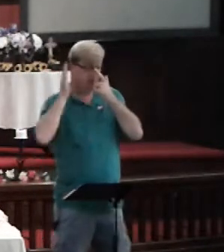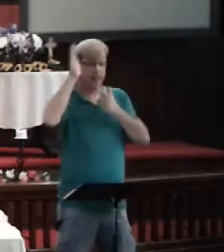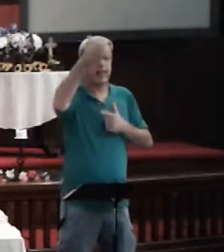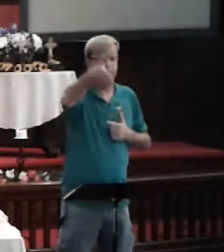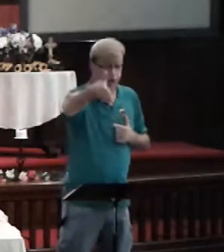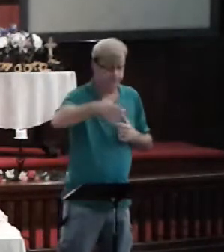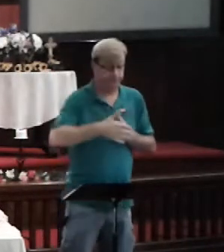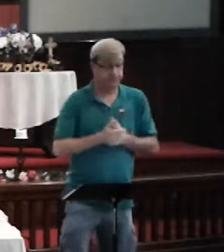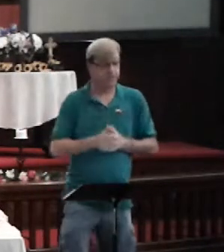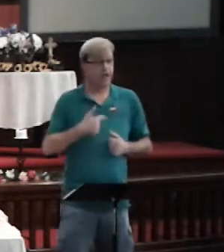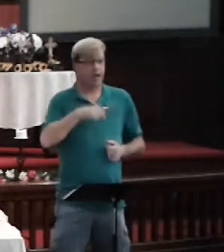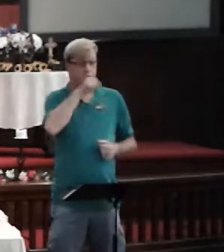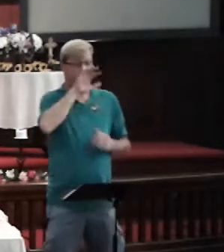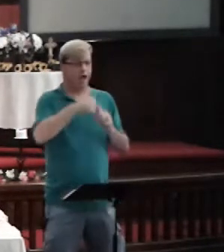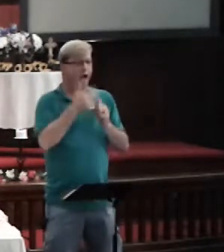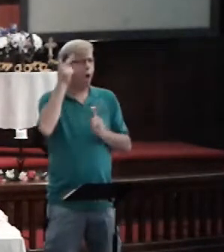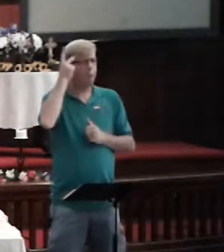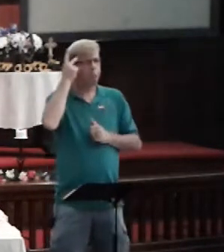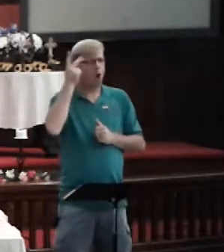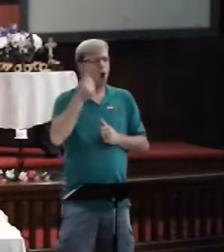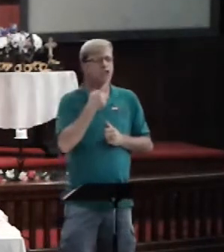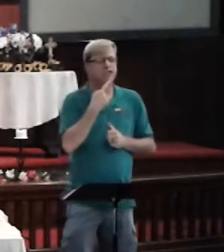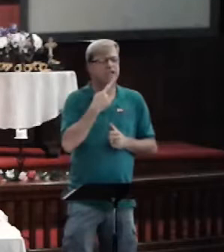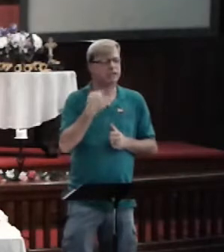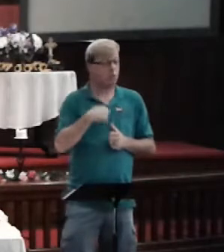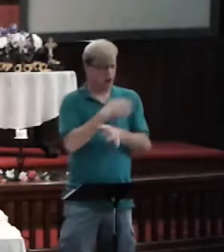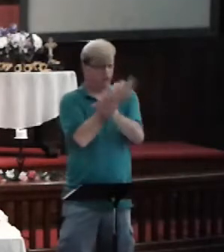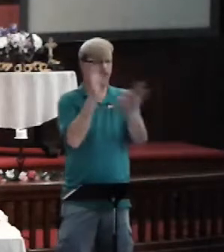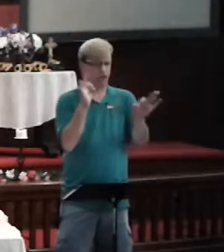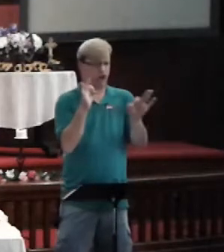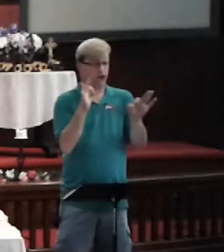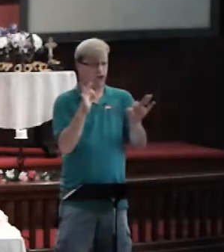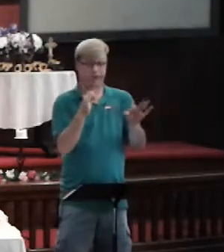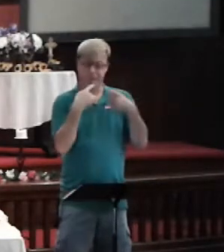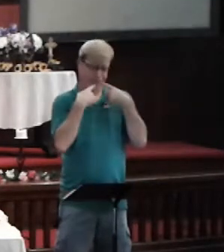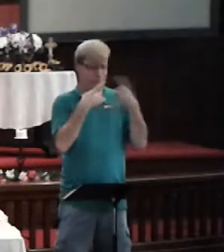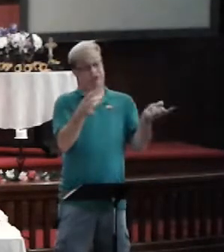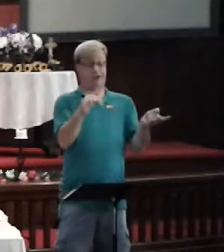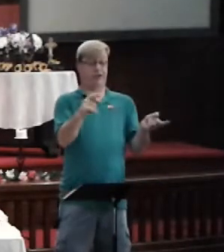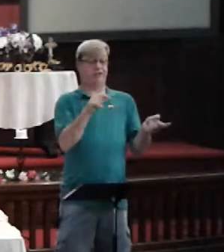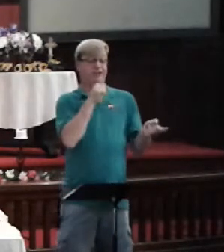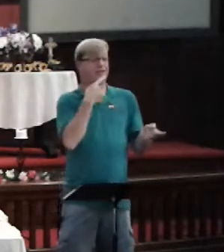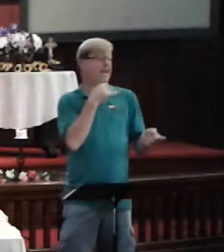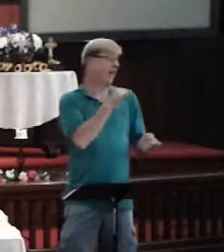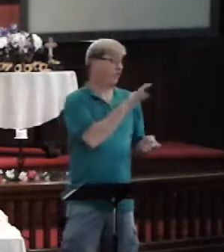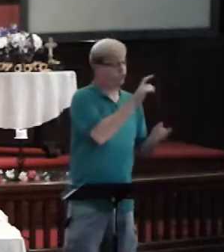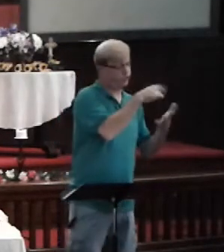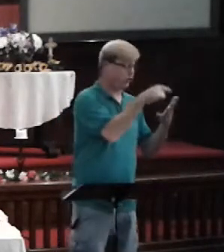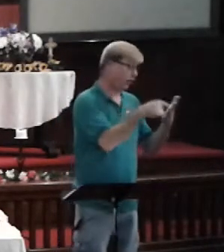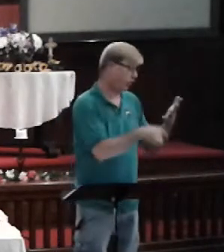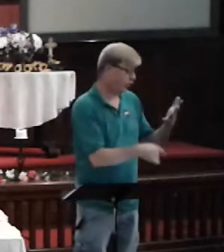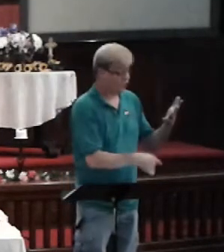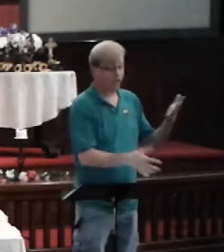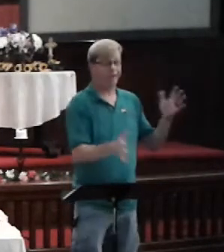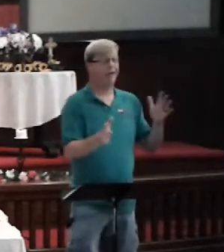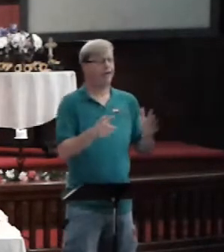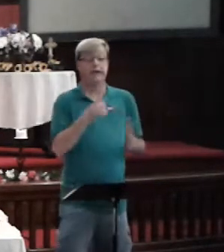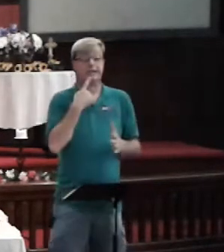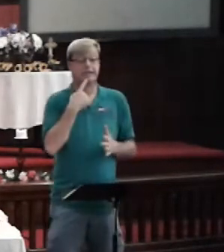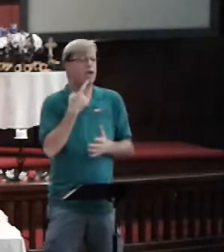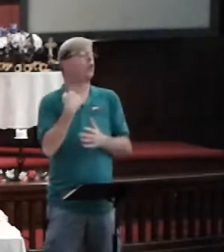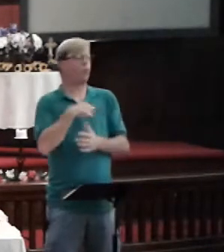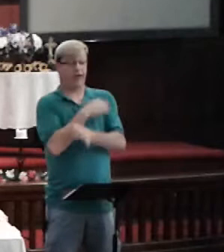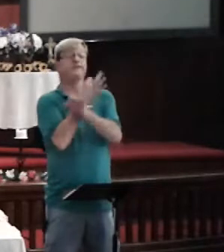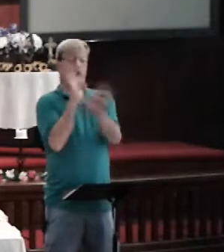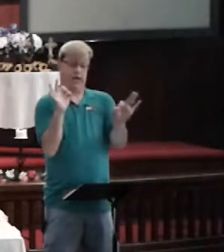I love how Paul says that we are free. He just declares it. He doesn't say, if you do this, if you do that. He just says,